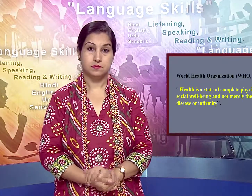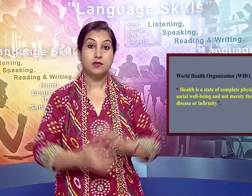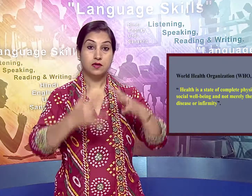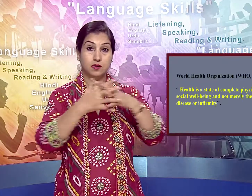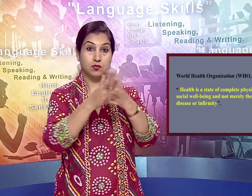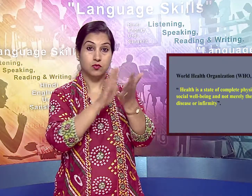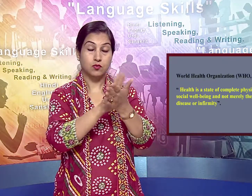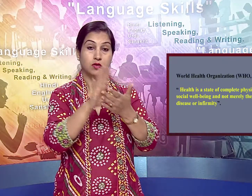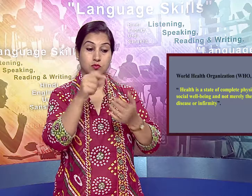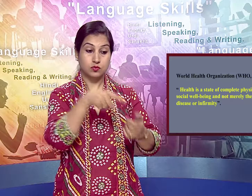WHO says